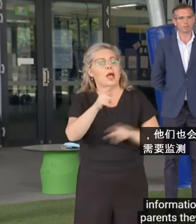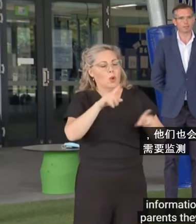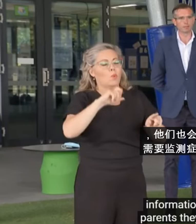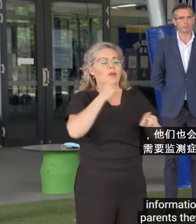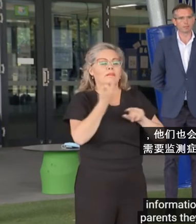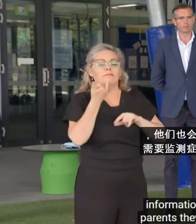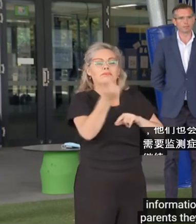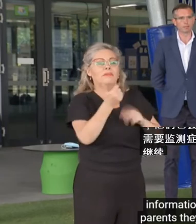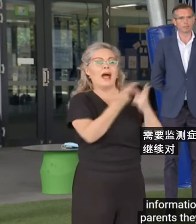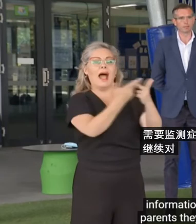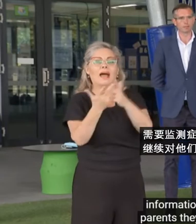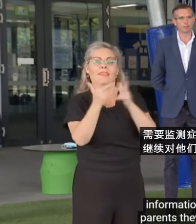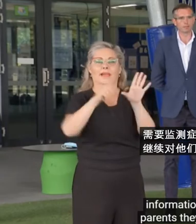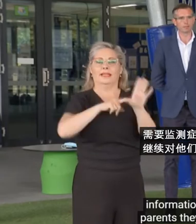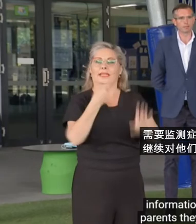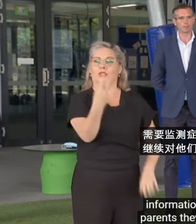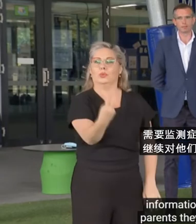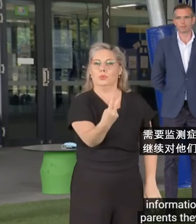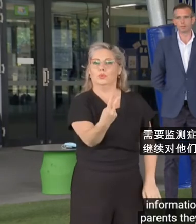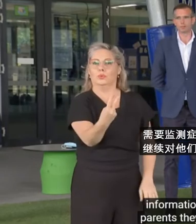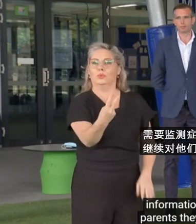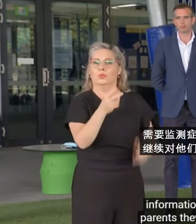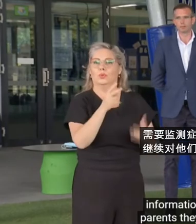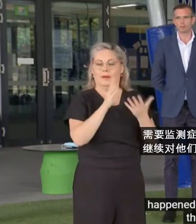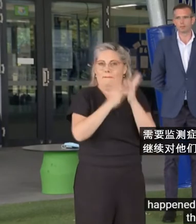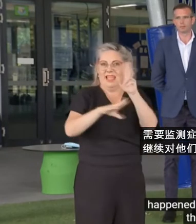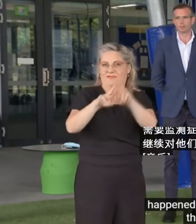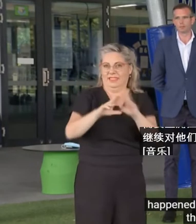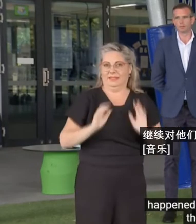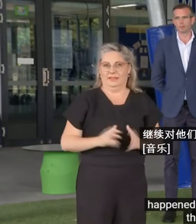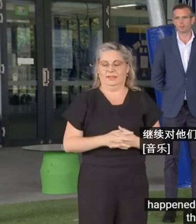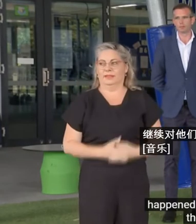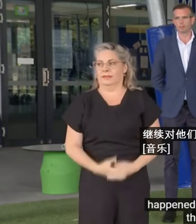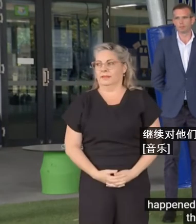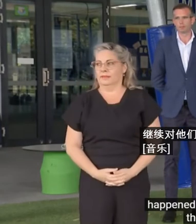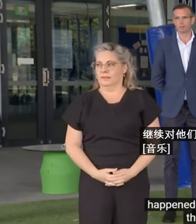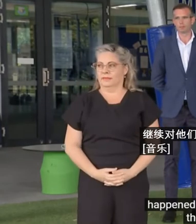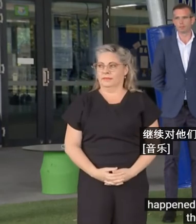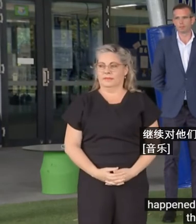they need to monitor for symptoms and continue to test their children.